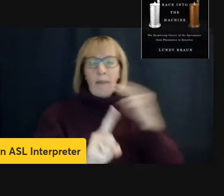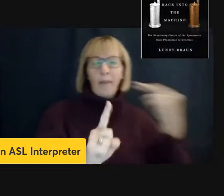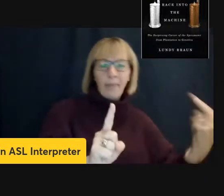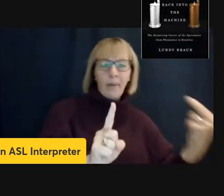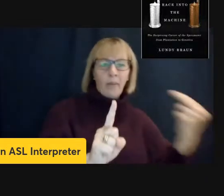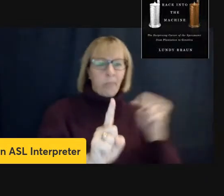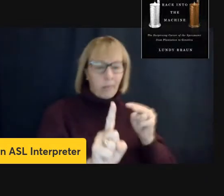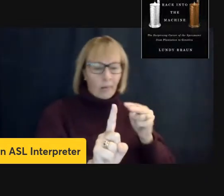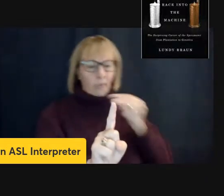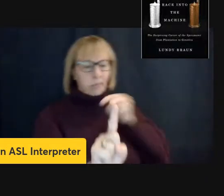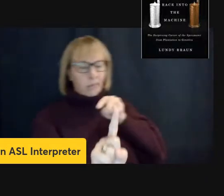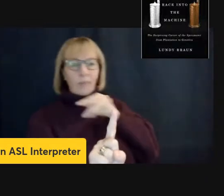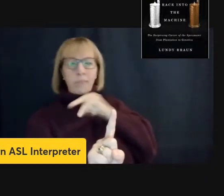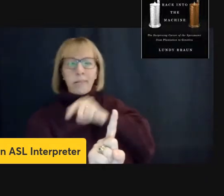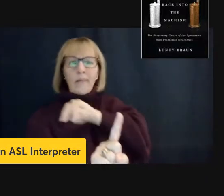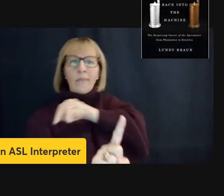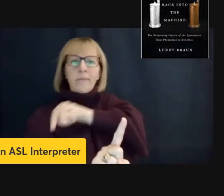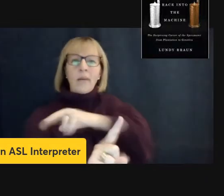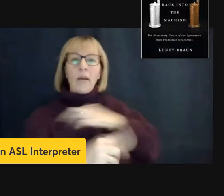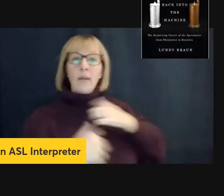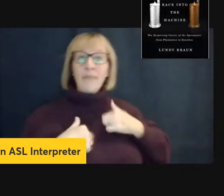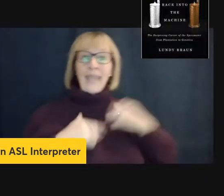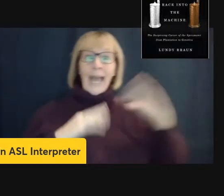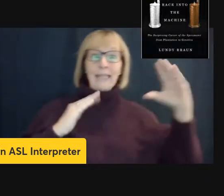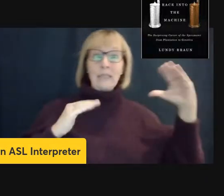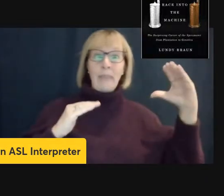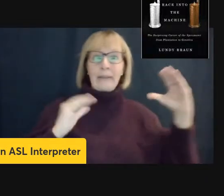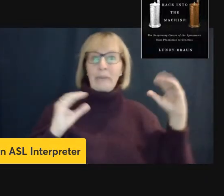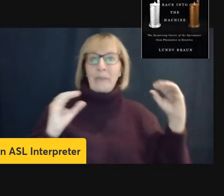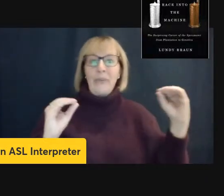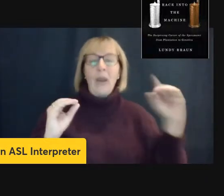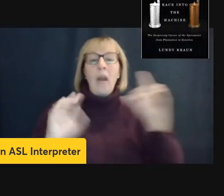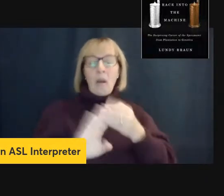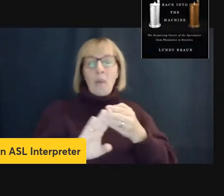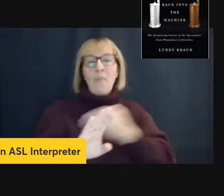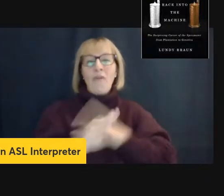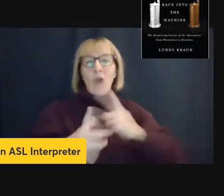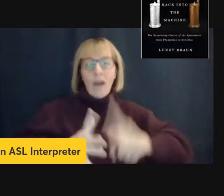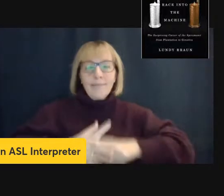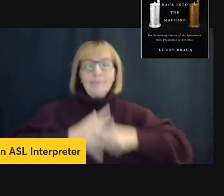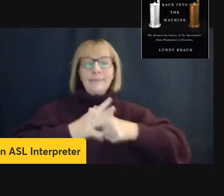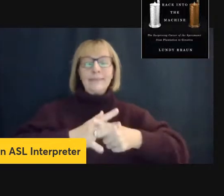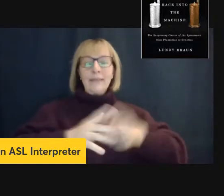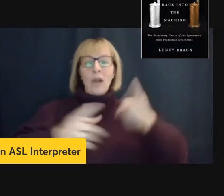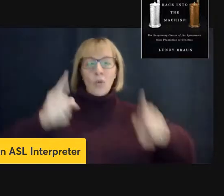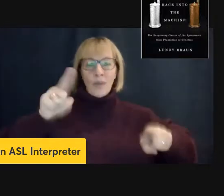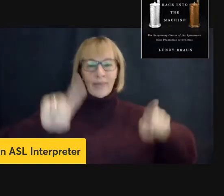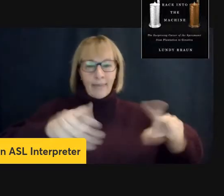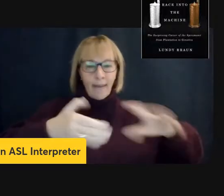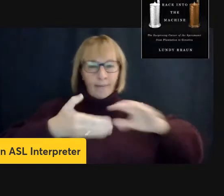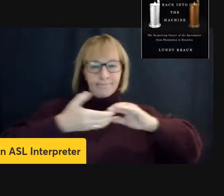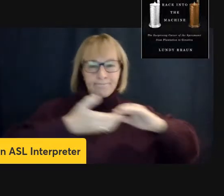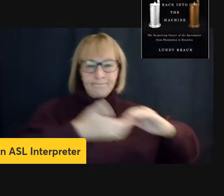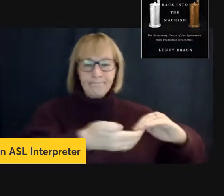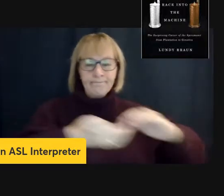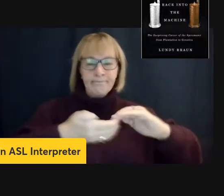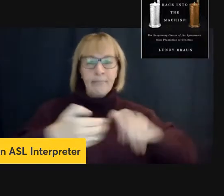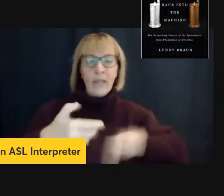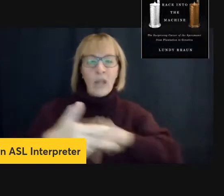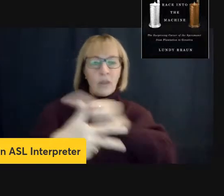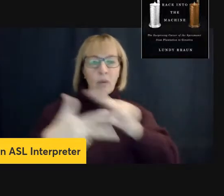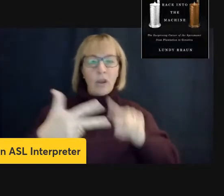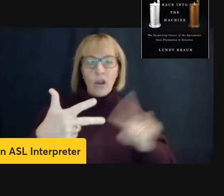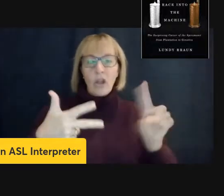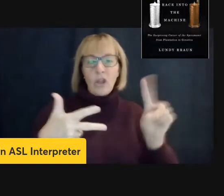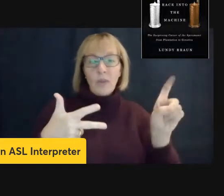had not anticipated prior to this collaboration. There were just three simple questions that guided our